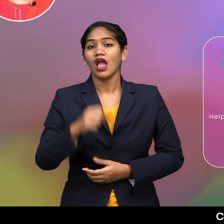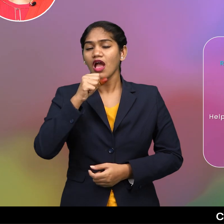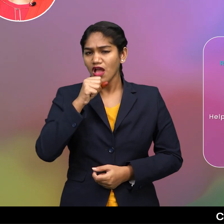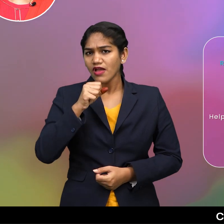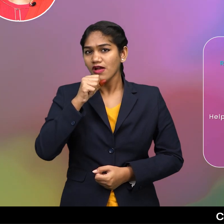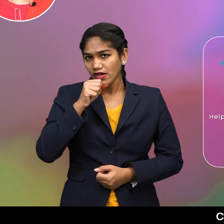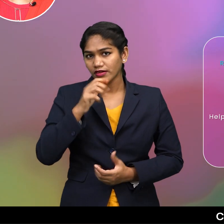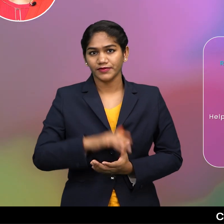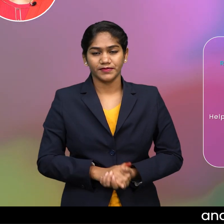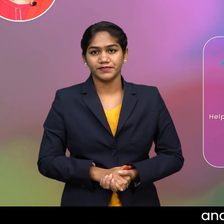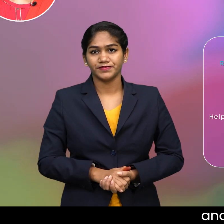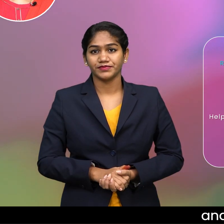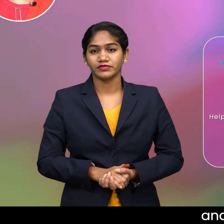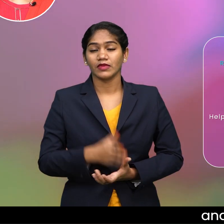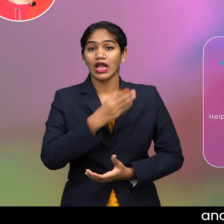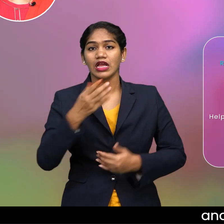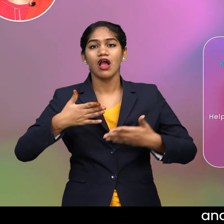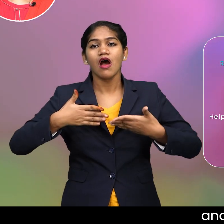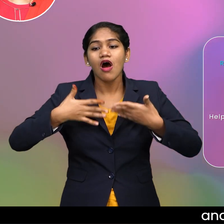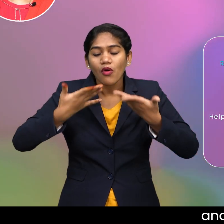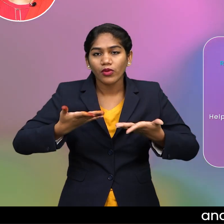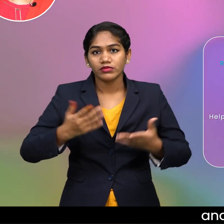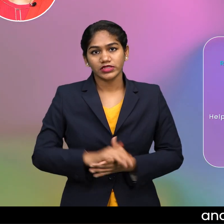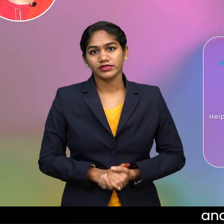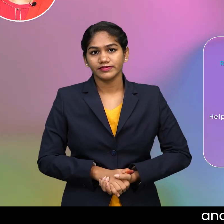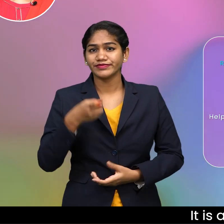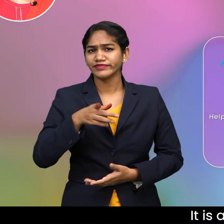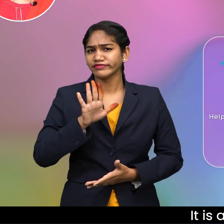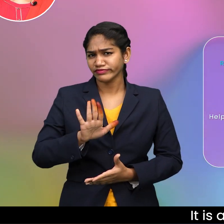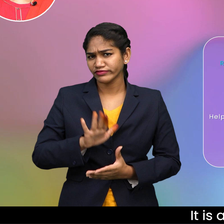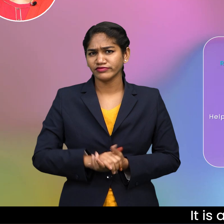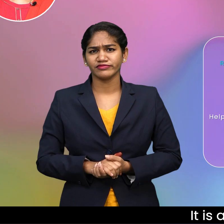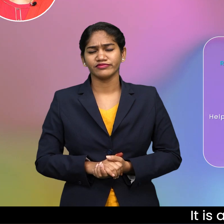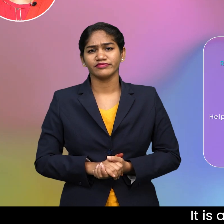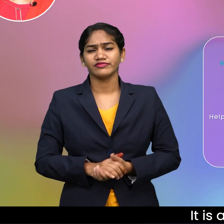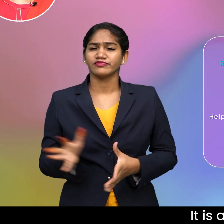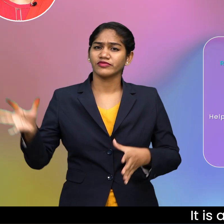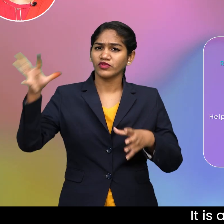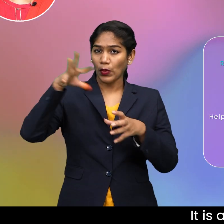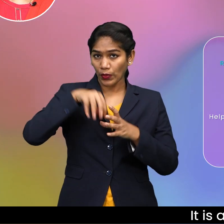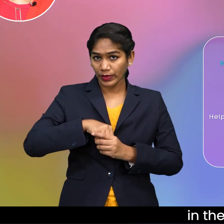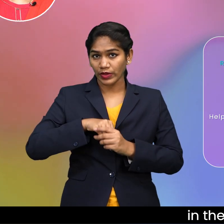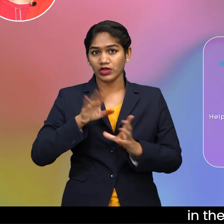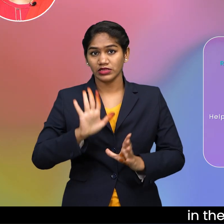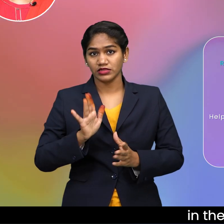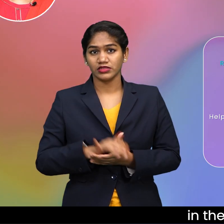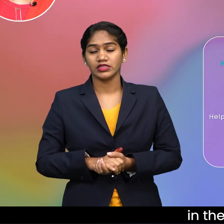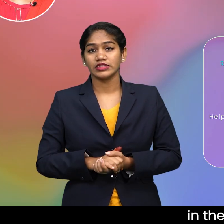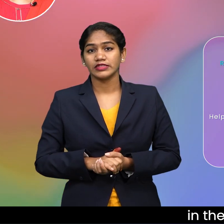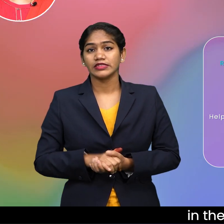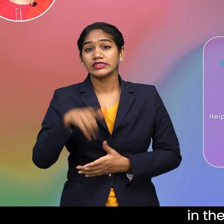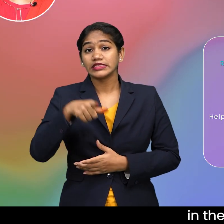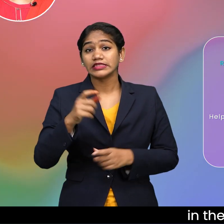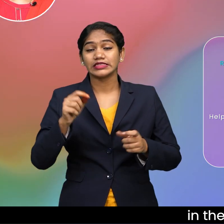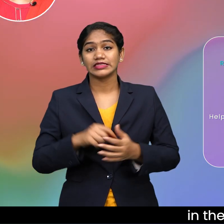coughing, and vomiting. It is also involved in the secretion